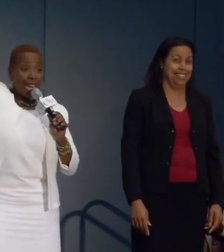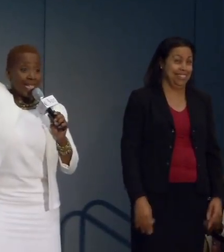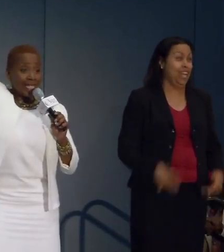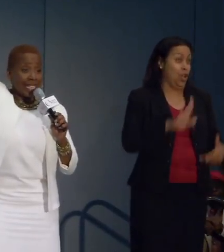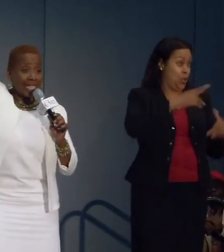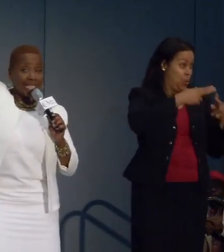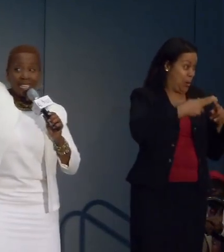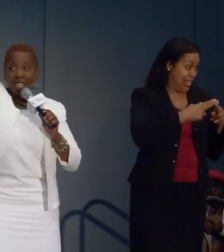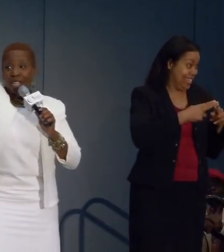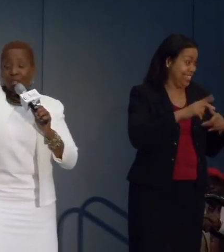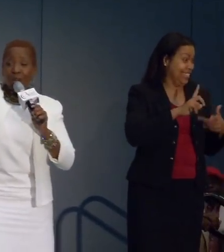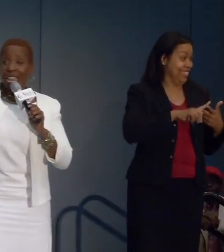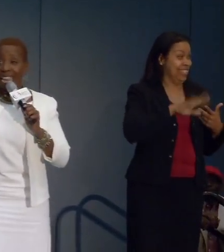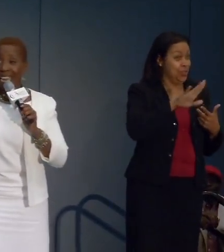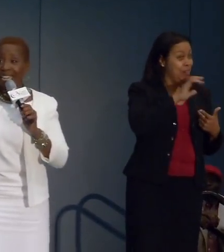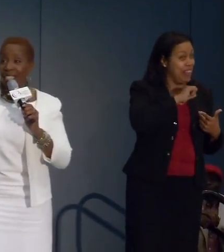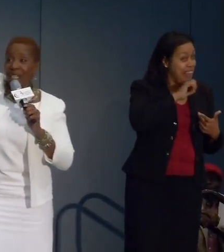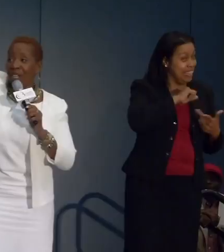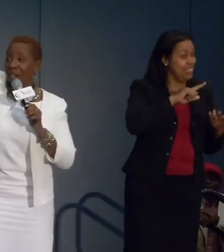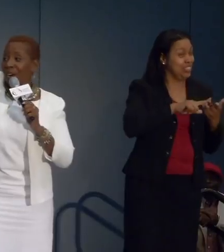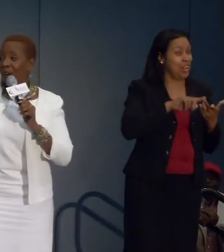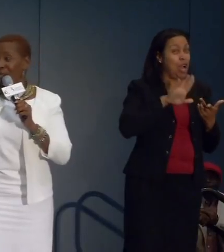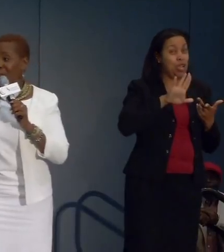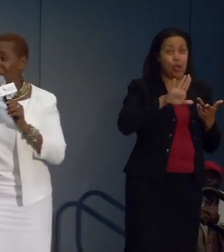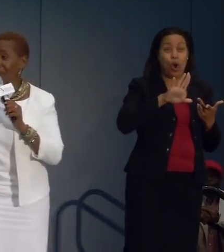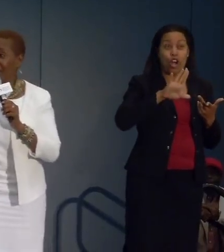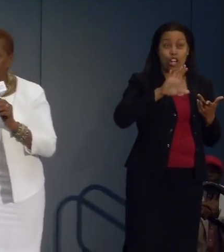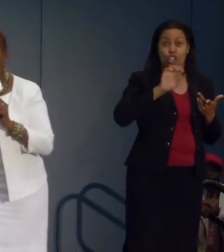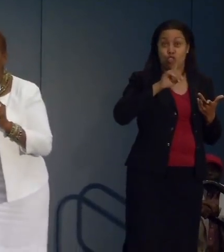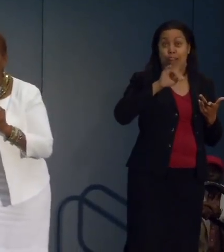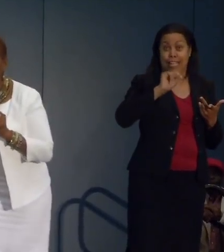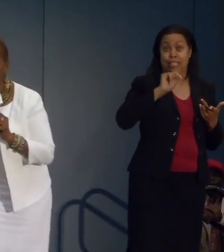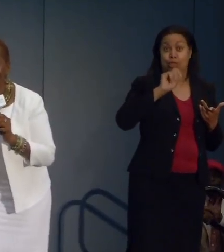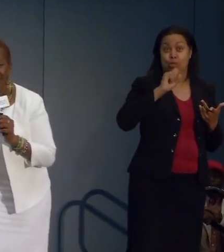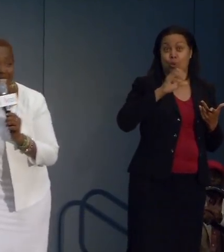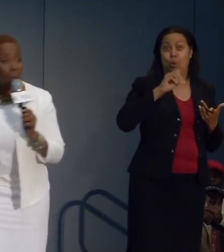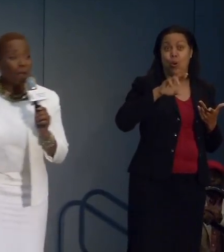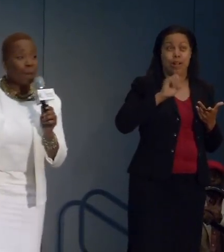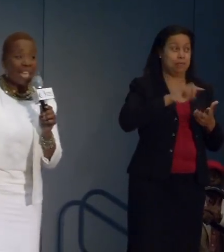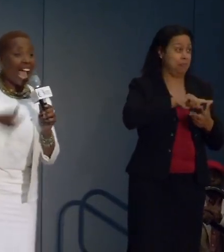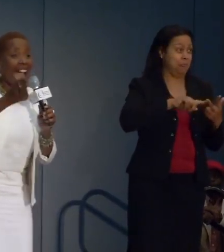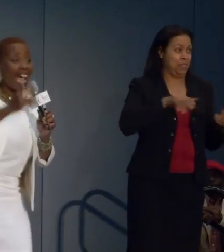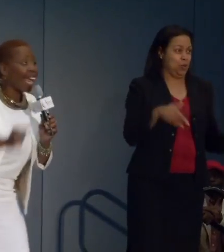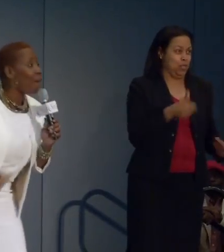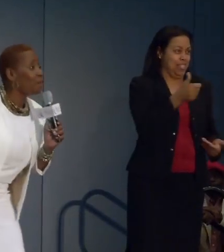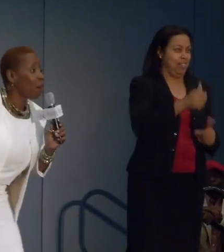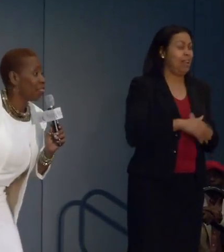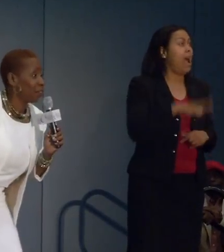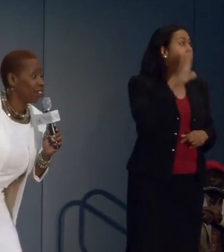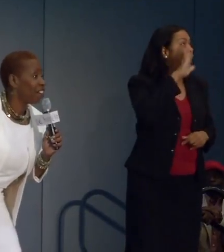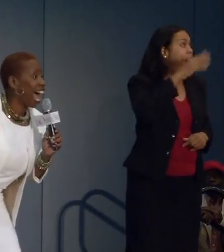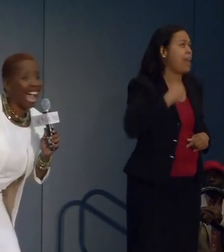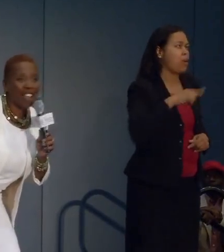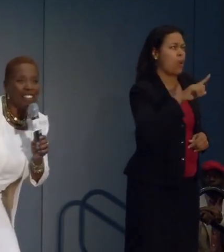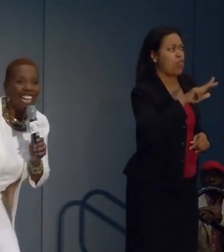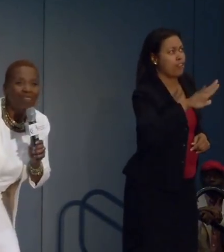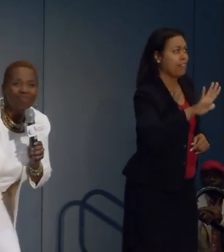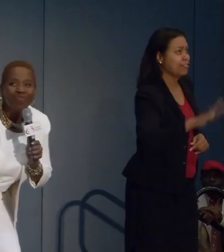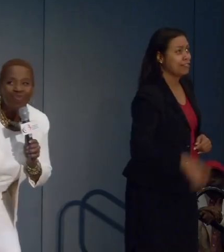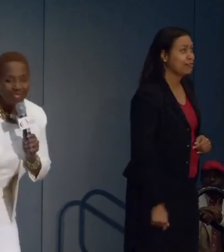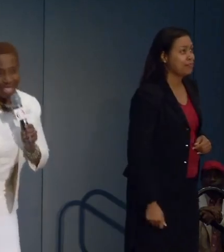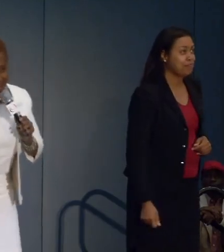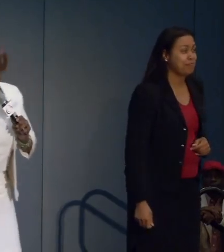Your weight, your age, or your credit score. So it would be, hi, I'm